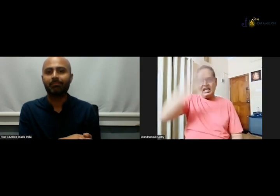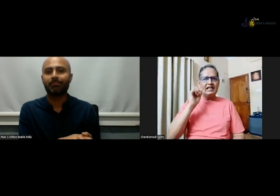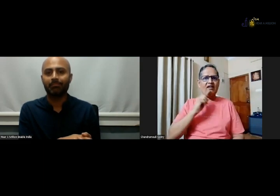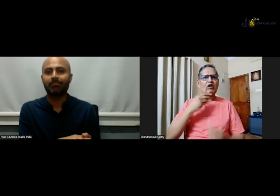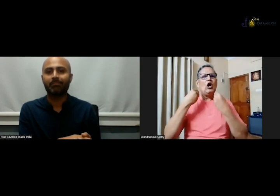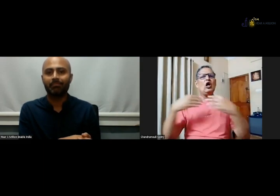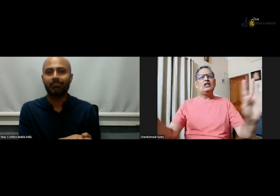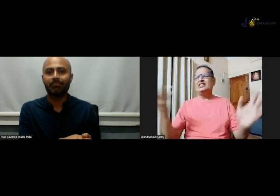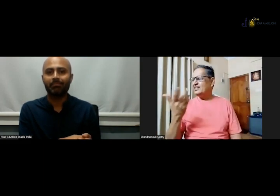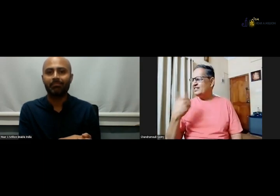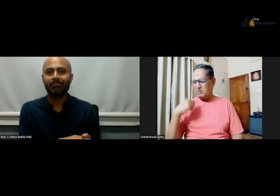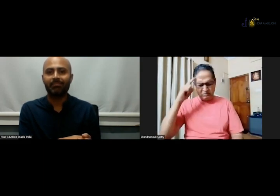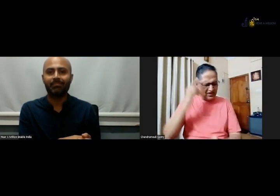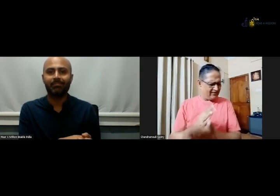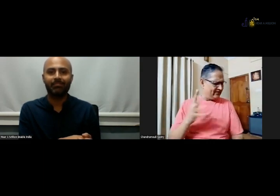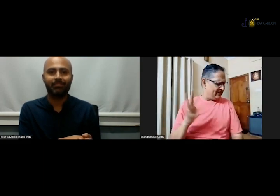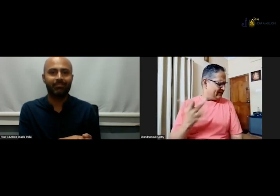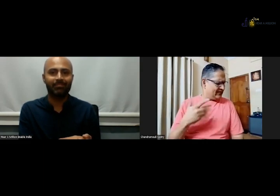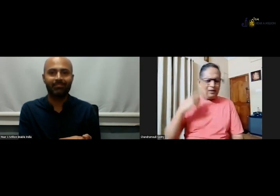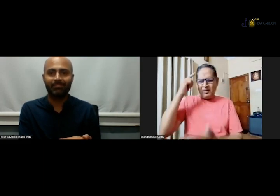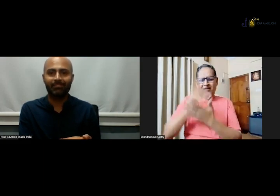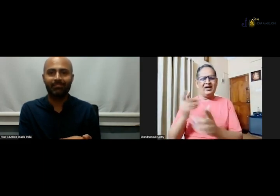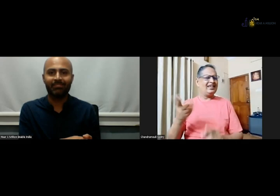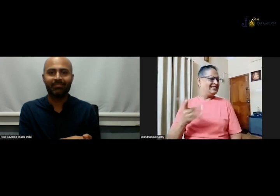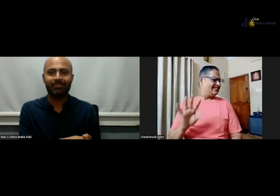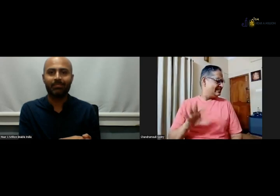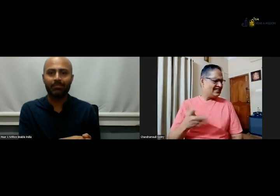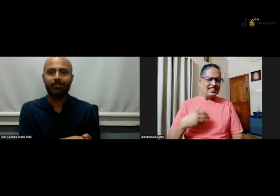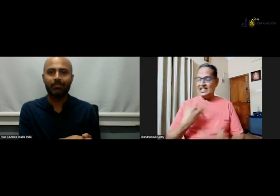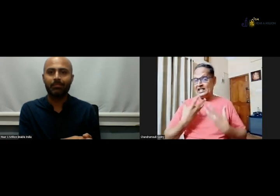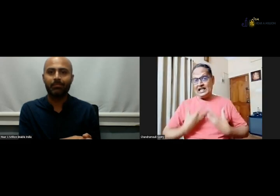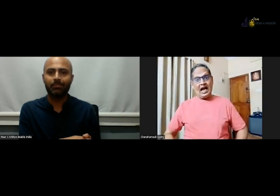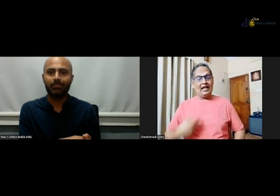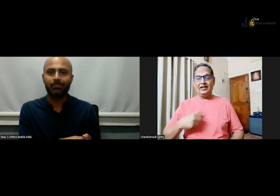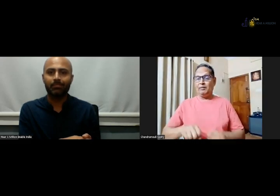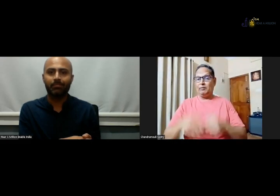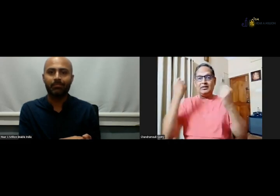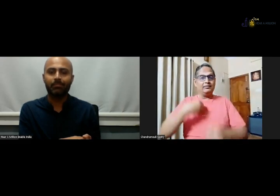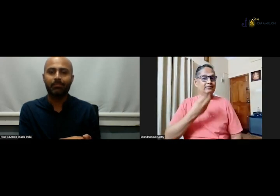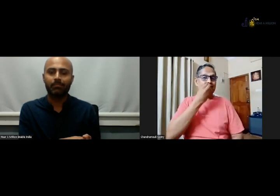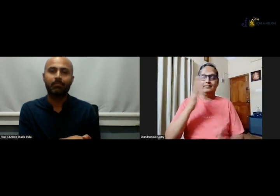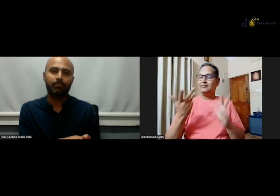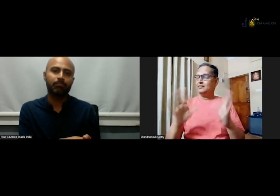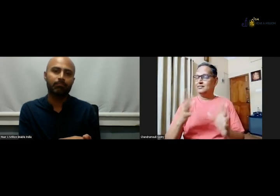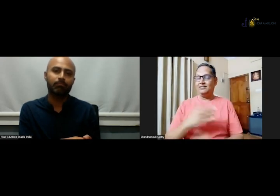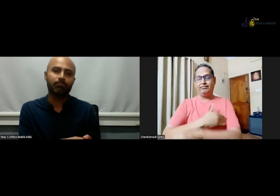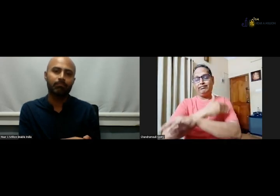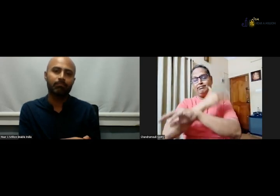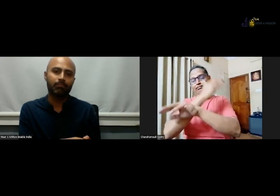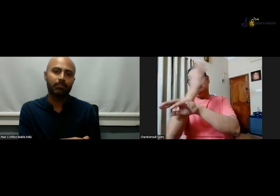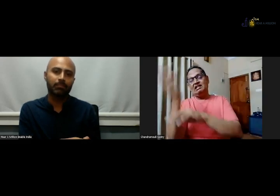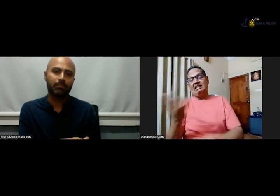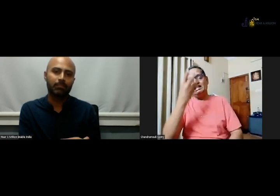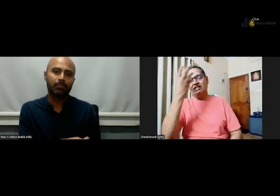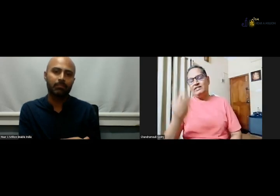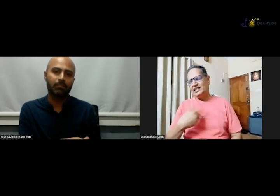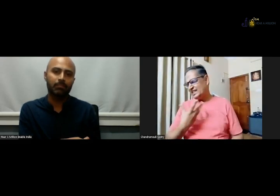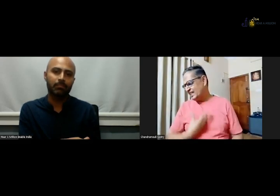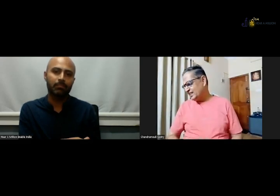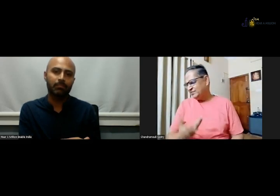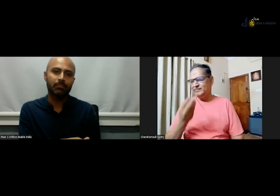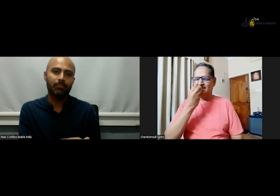happen? In India, she was the first deaf lawyer, and it shouldn't happen. It was not the